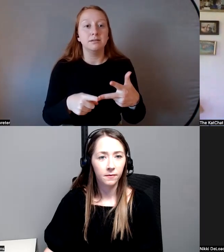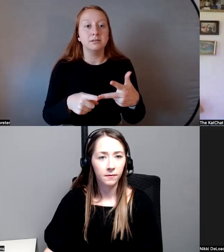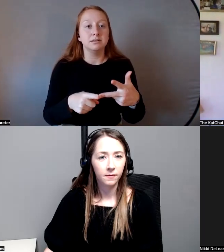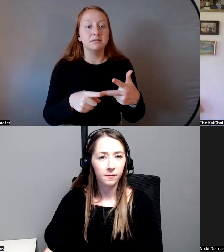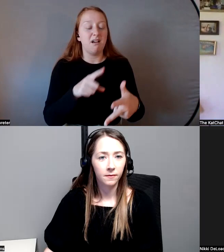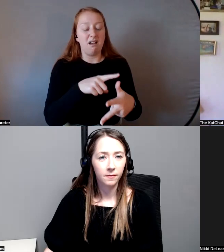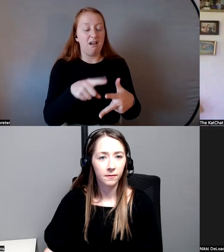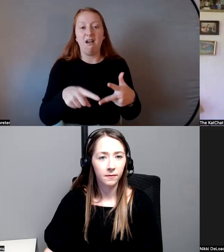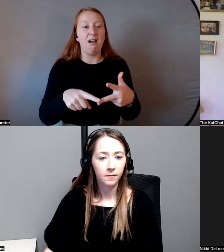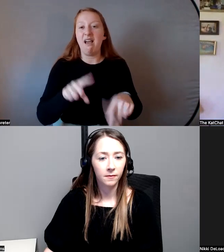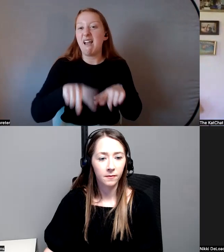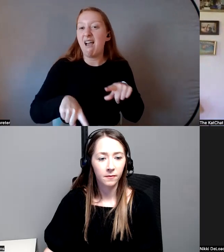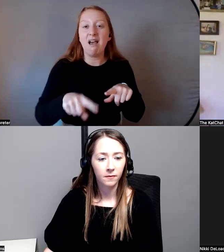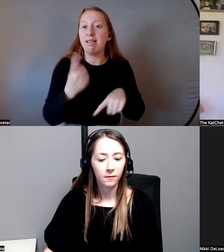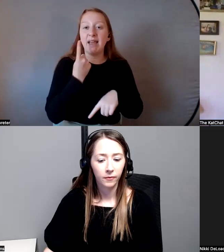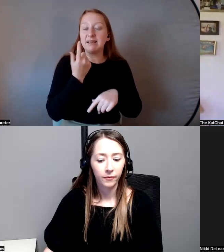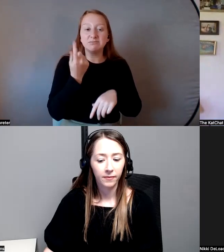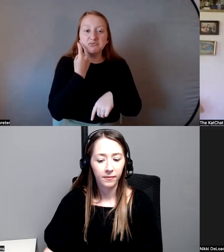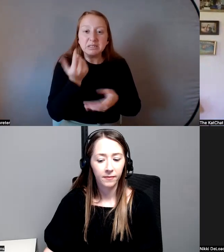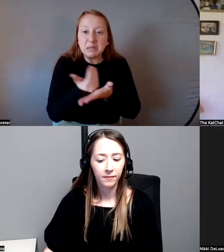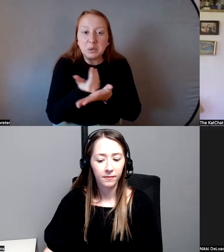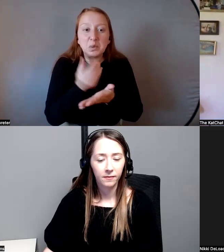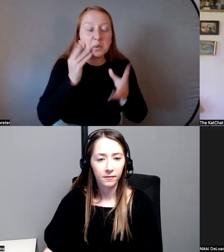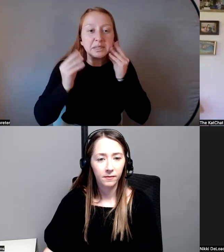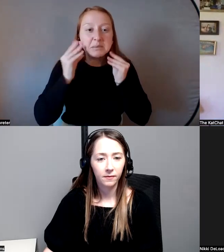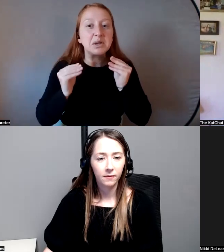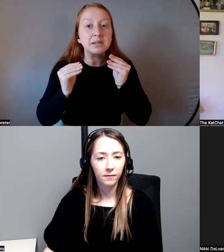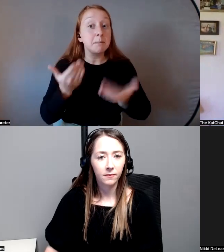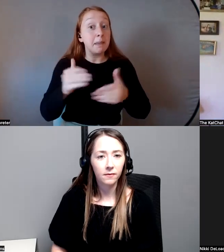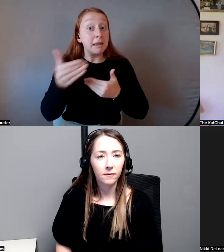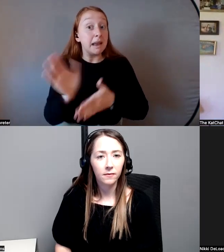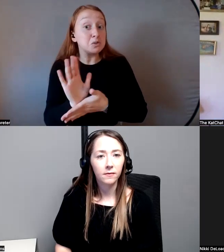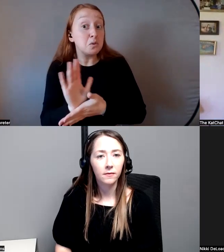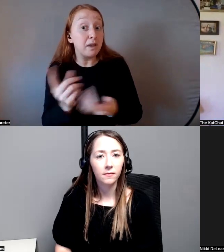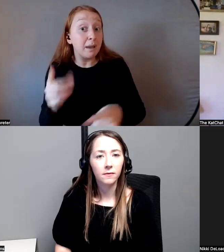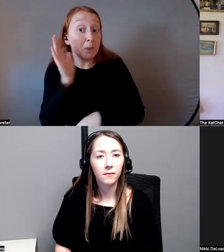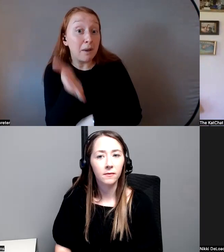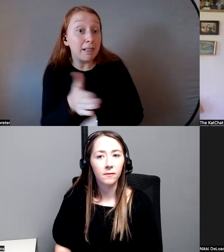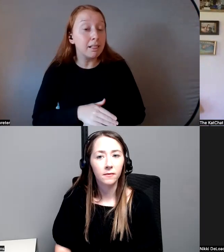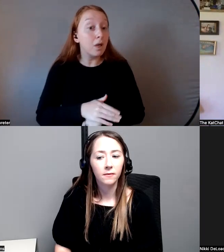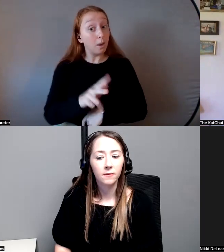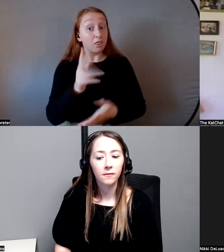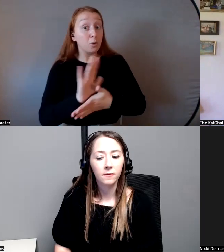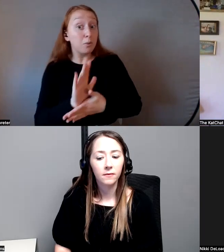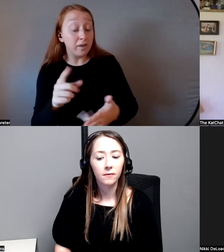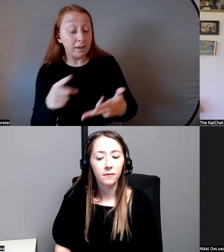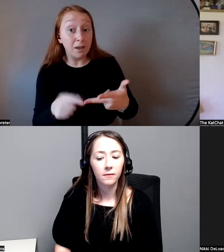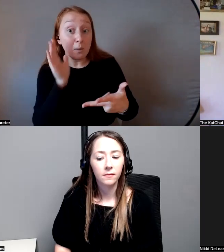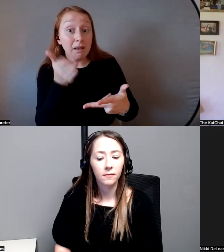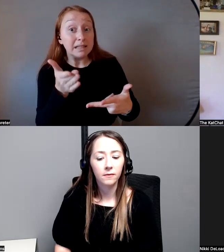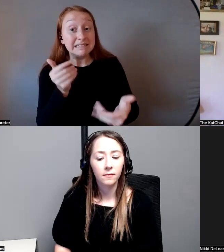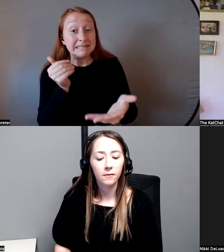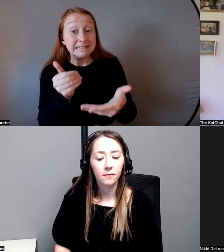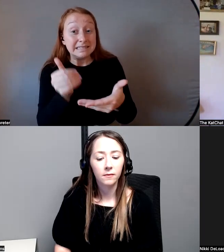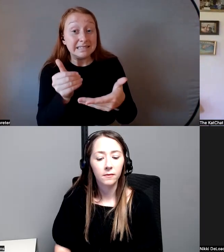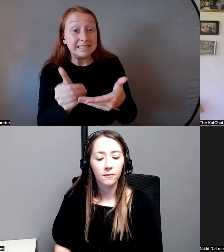nothing new to the next movie, all that baby. No, the third movie, almost